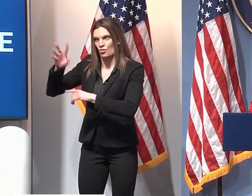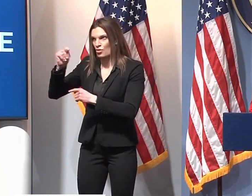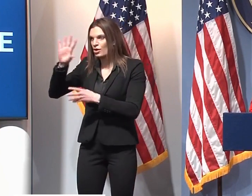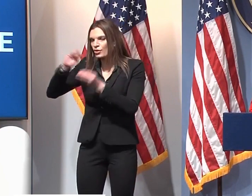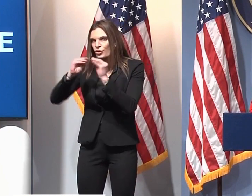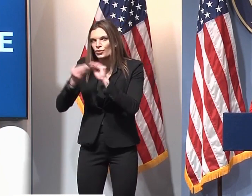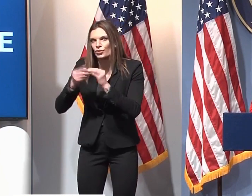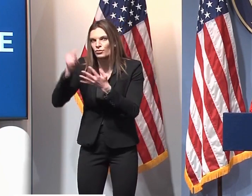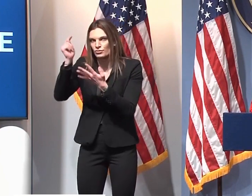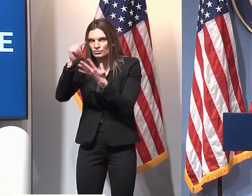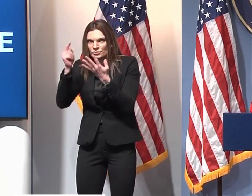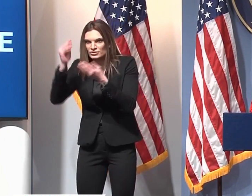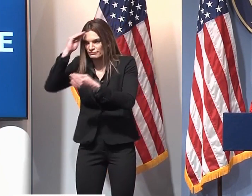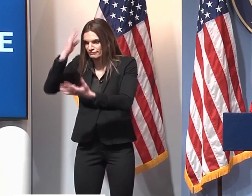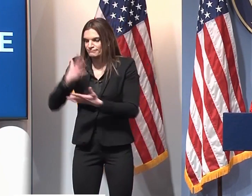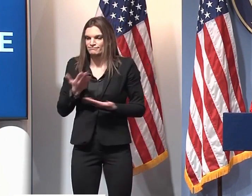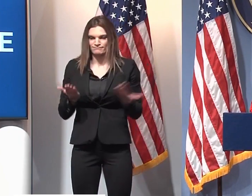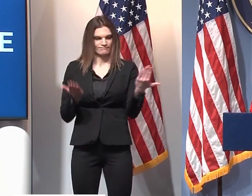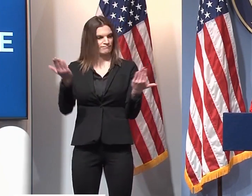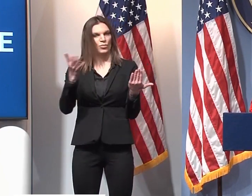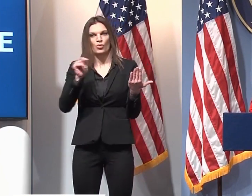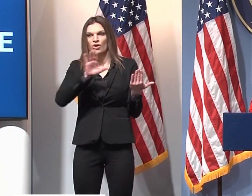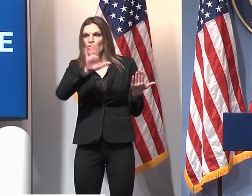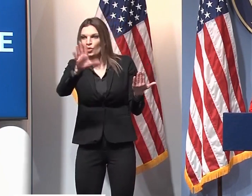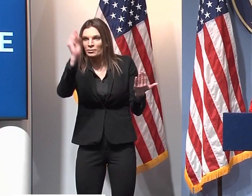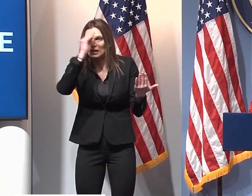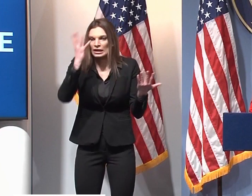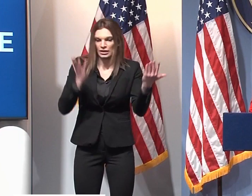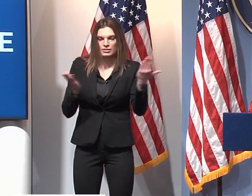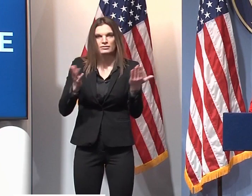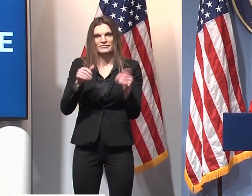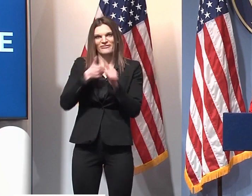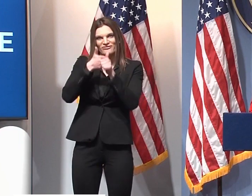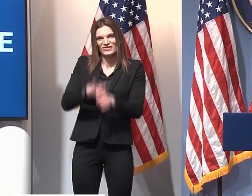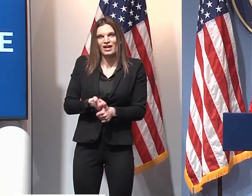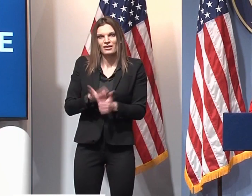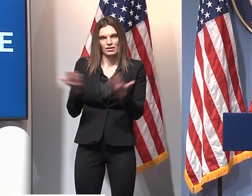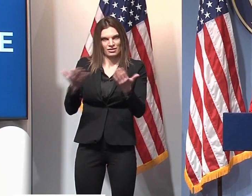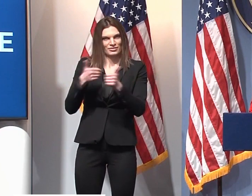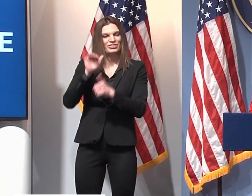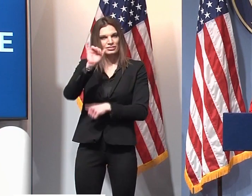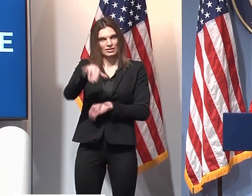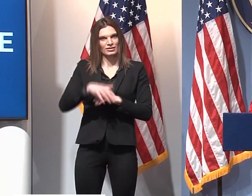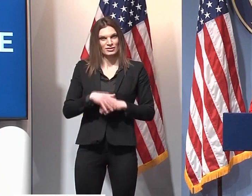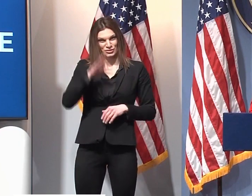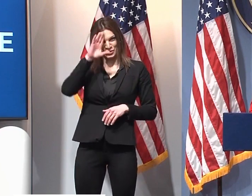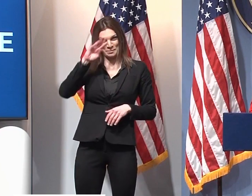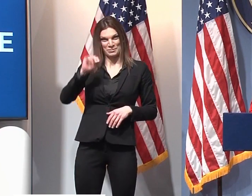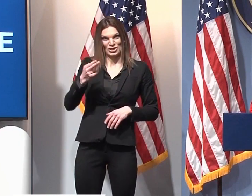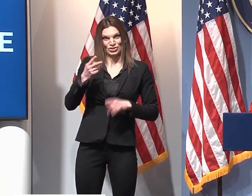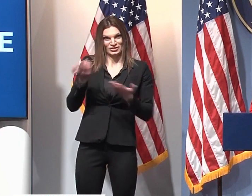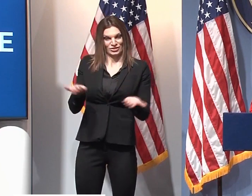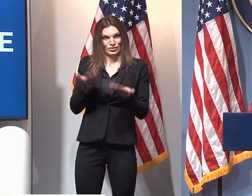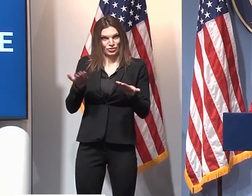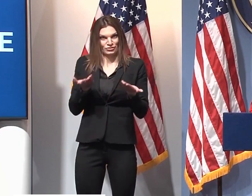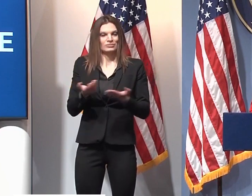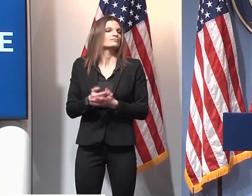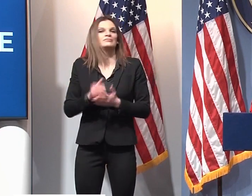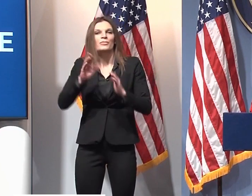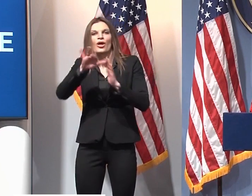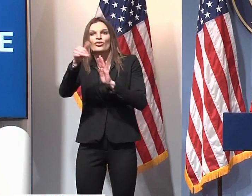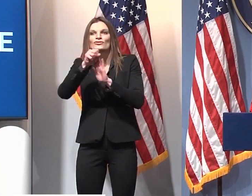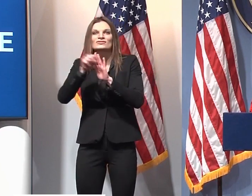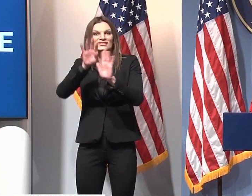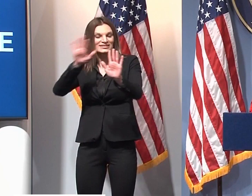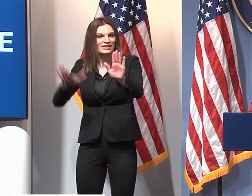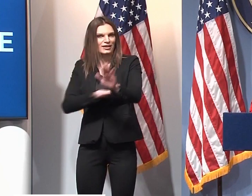and the data and monitor where we are. Now, Michigan is in a stronger position than most other